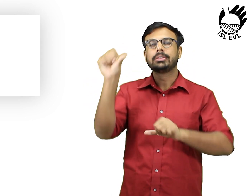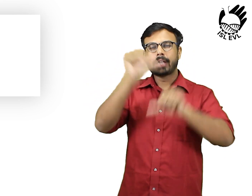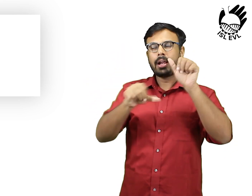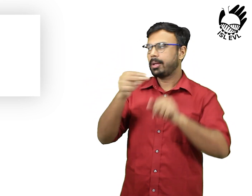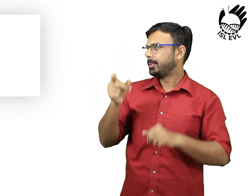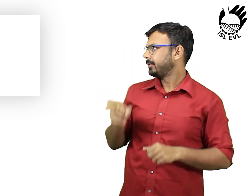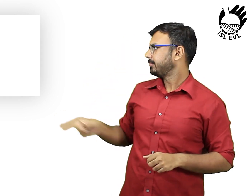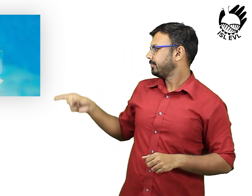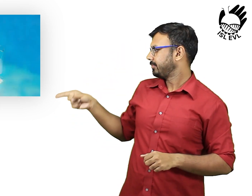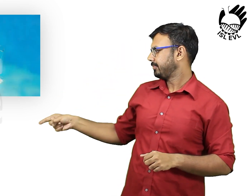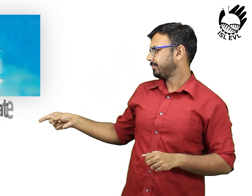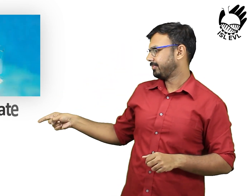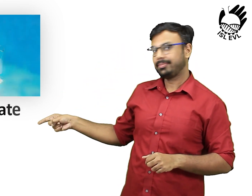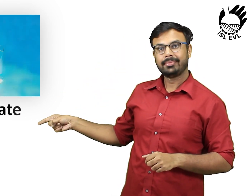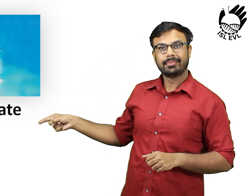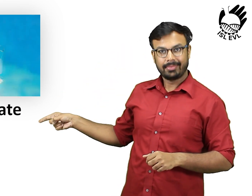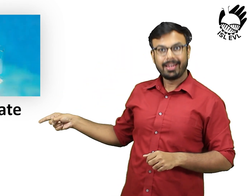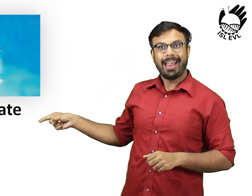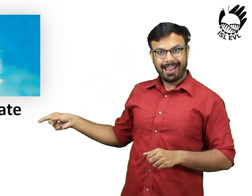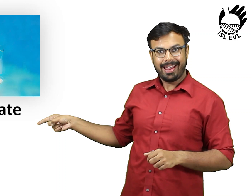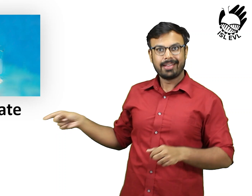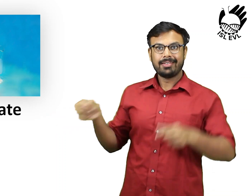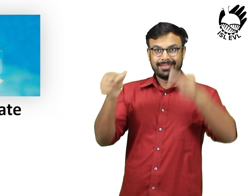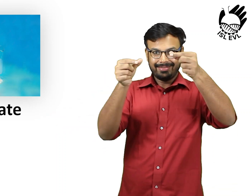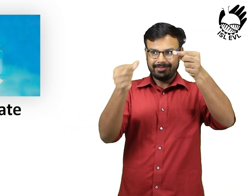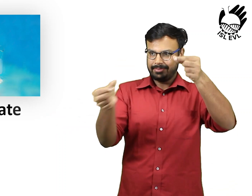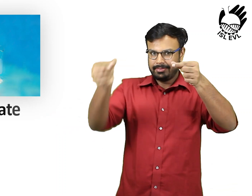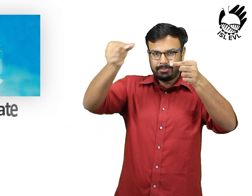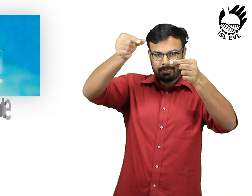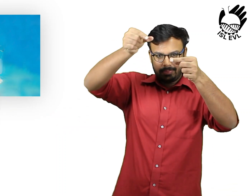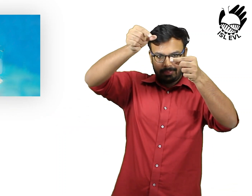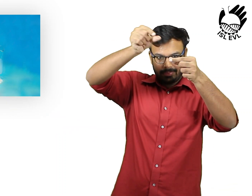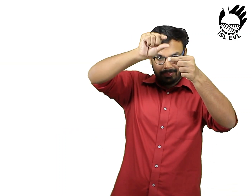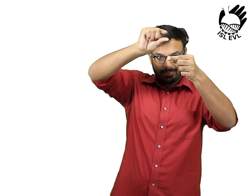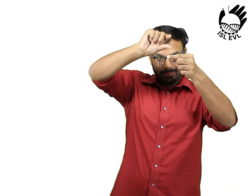add a few drops of barium chloride, shown on the screen.